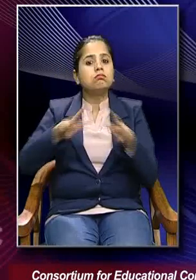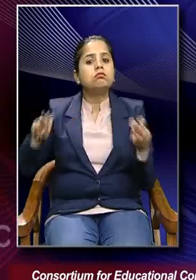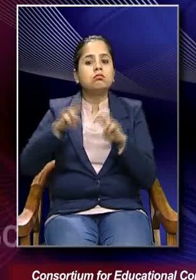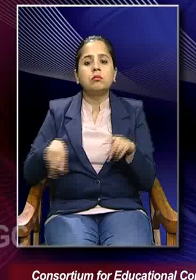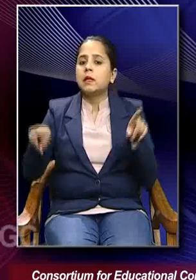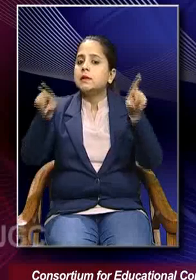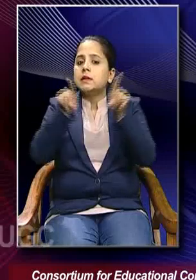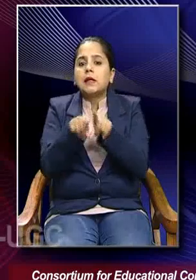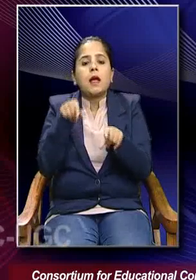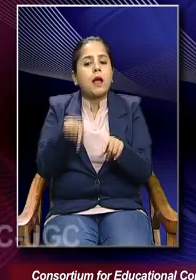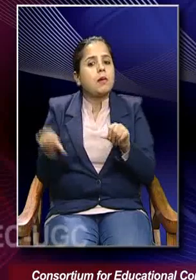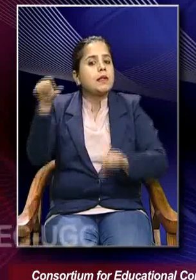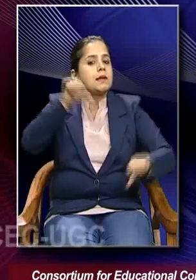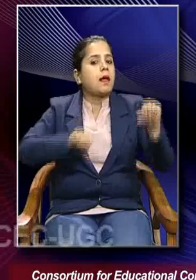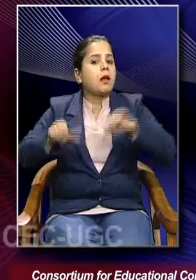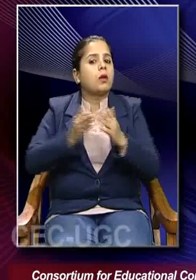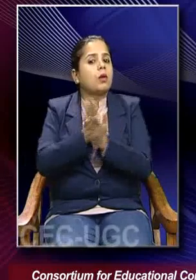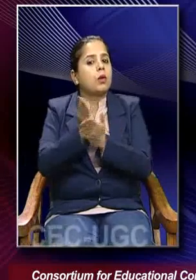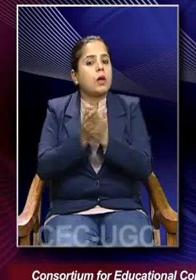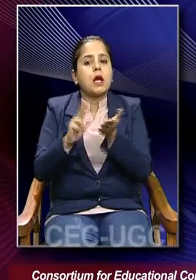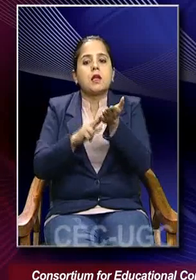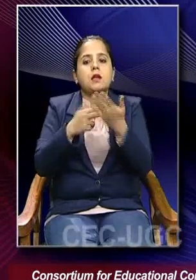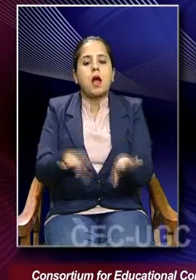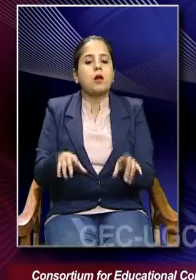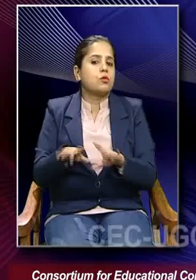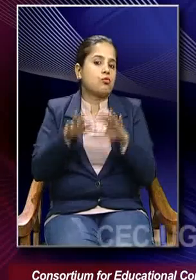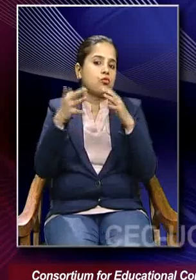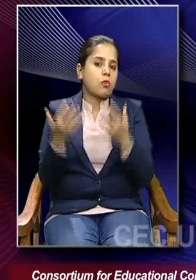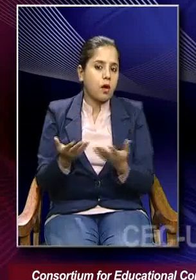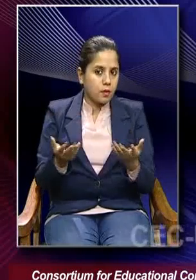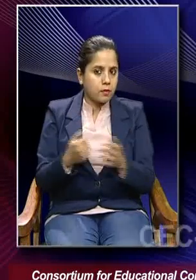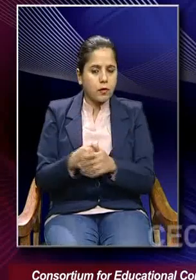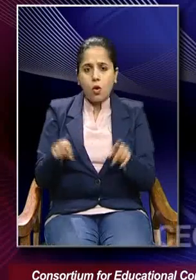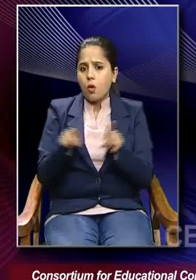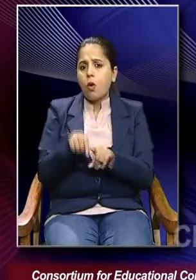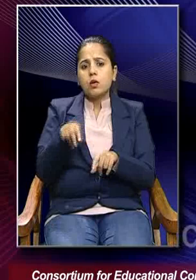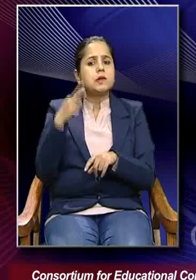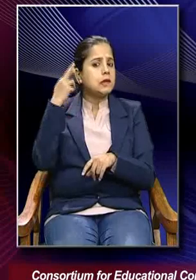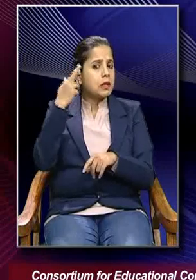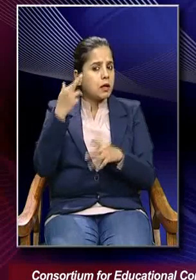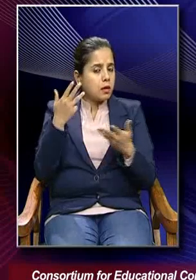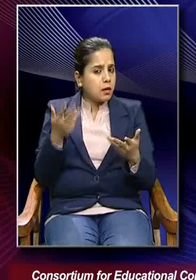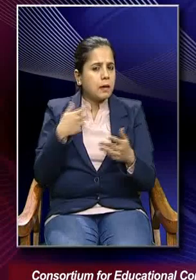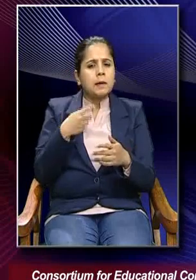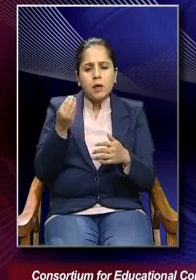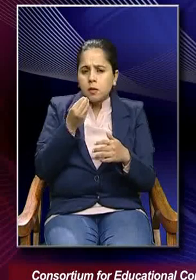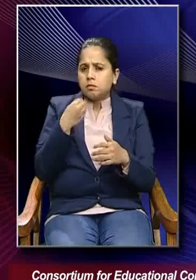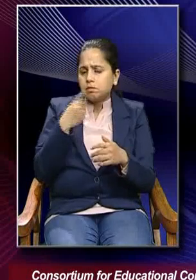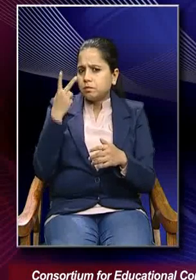same scientific method like natural world. So you know, also because there is a lot of kind